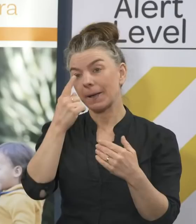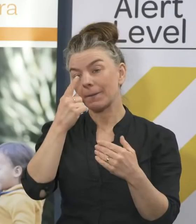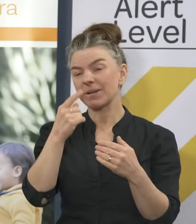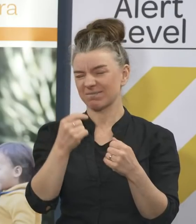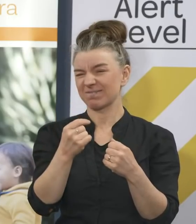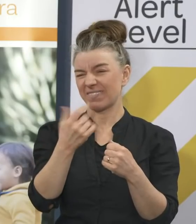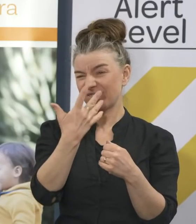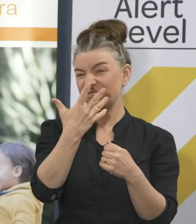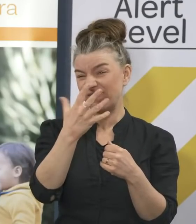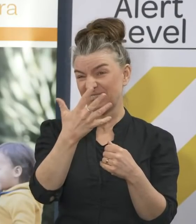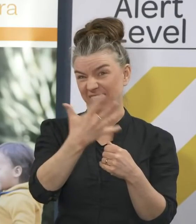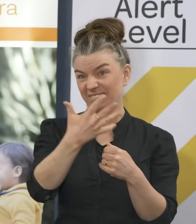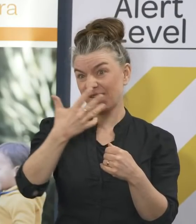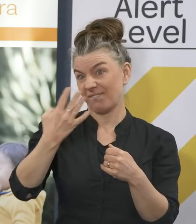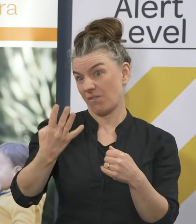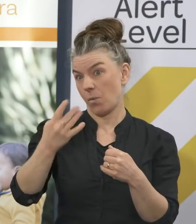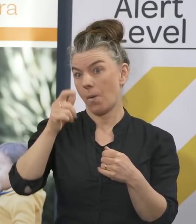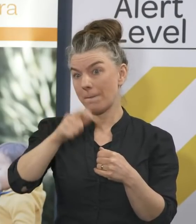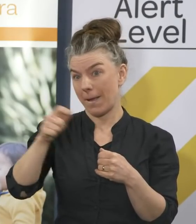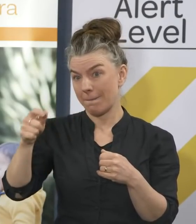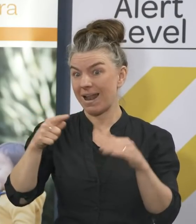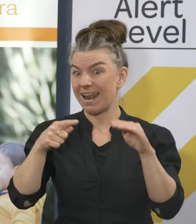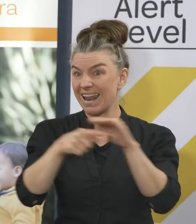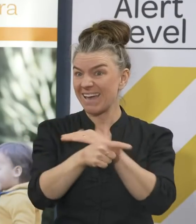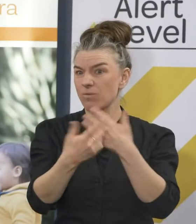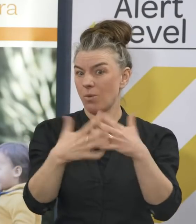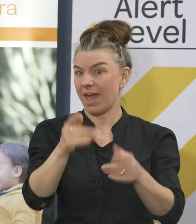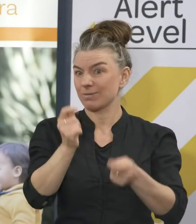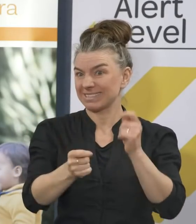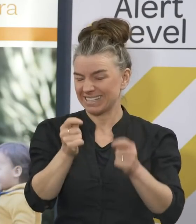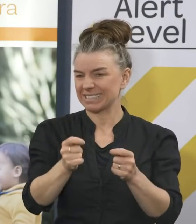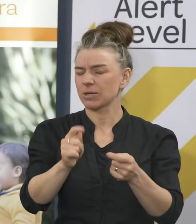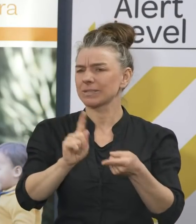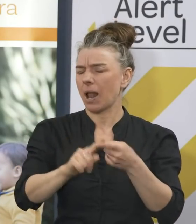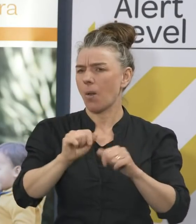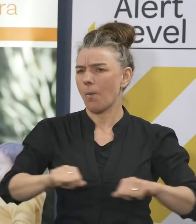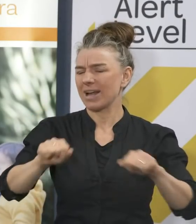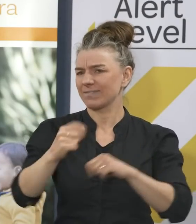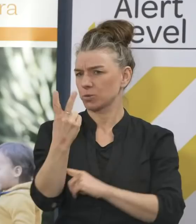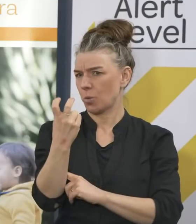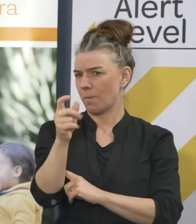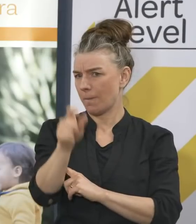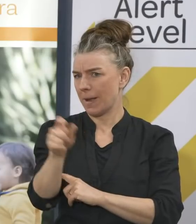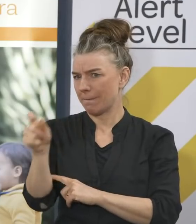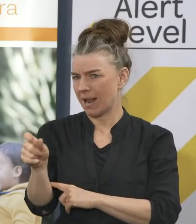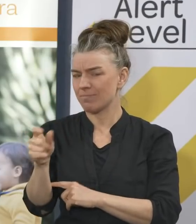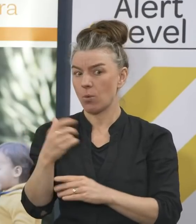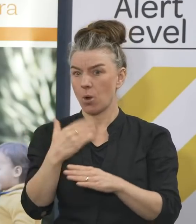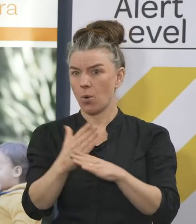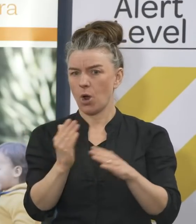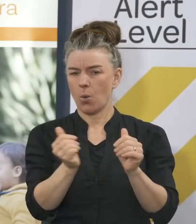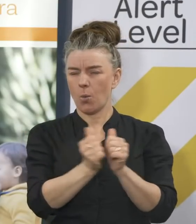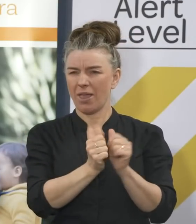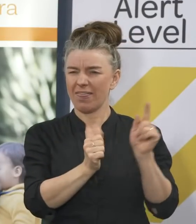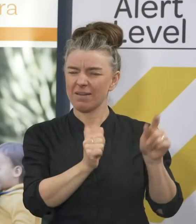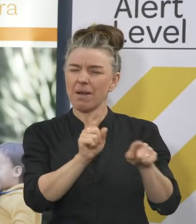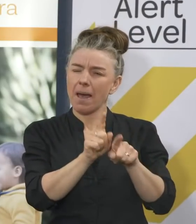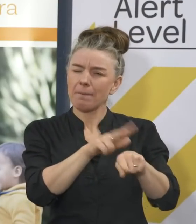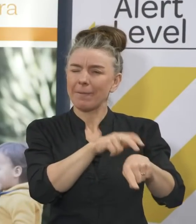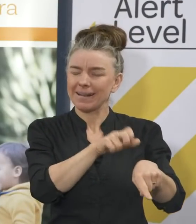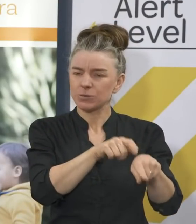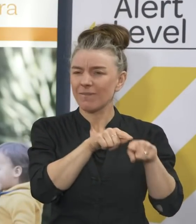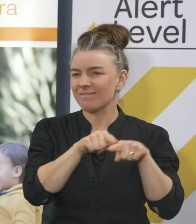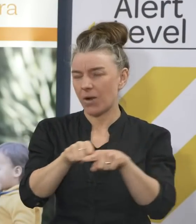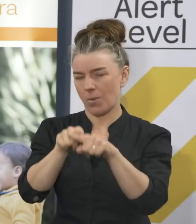have 2 people still awaiting results of tests, and we continue to work with enforcement services to follow up 1 person. I'm not going to talk